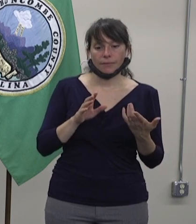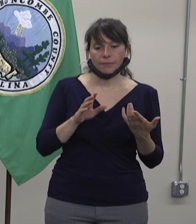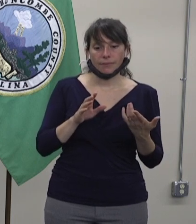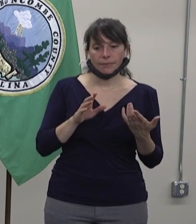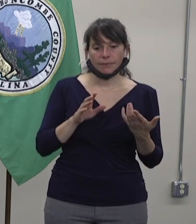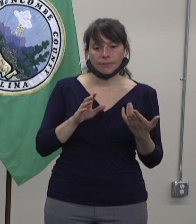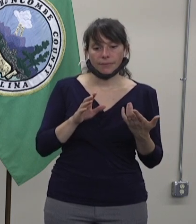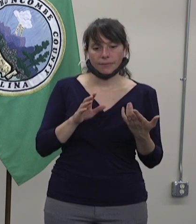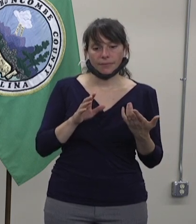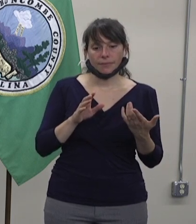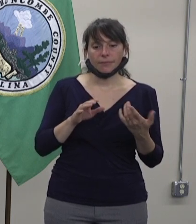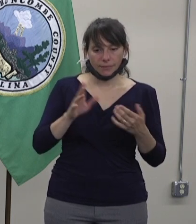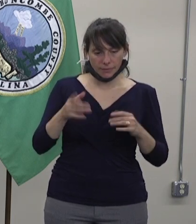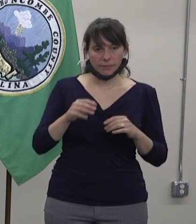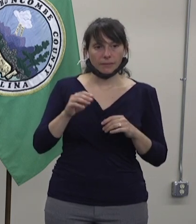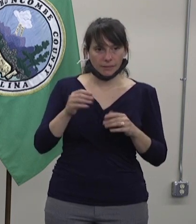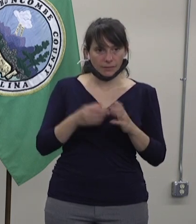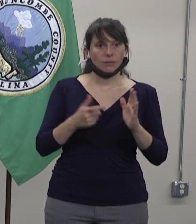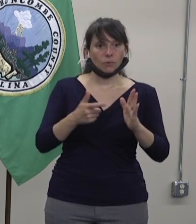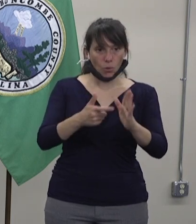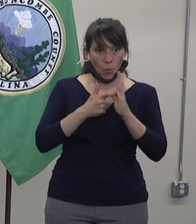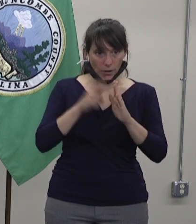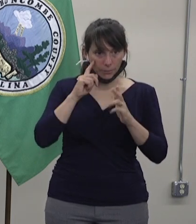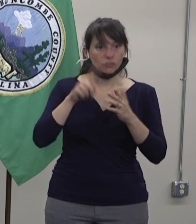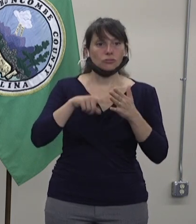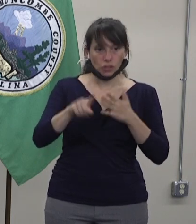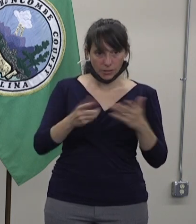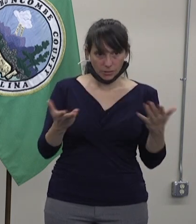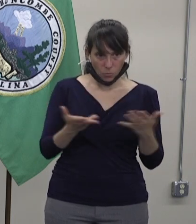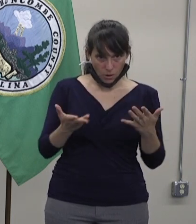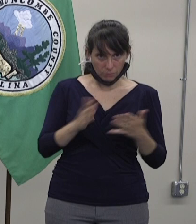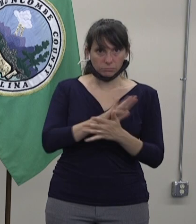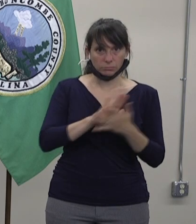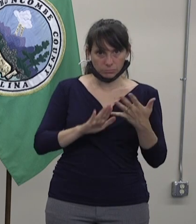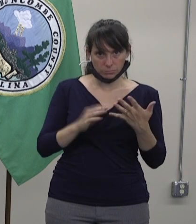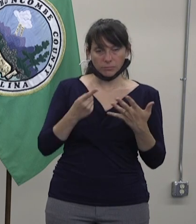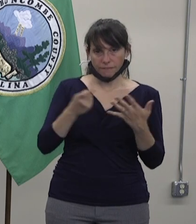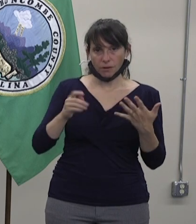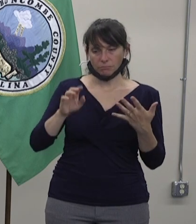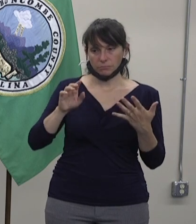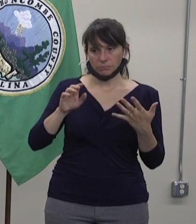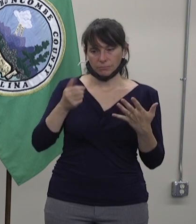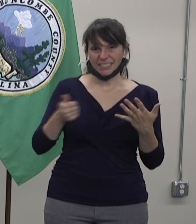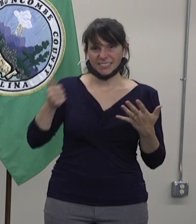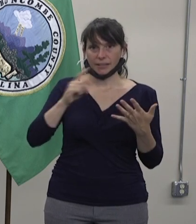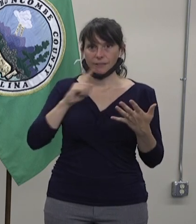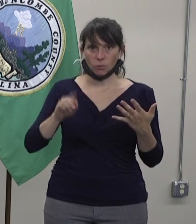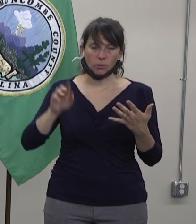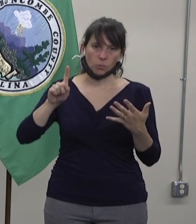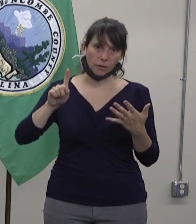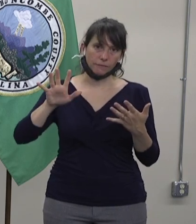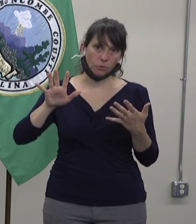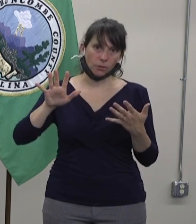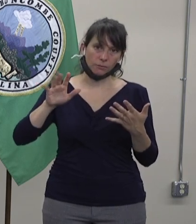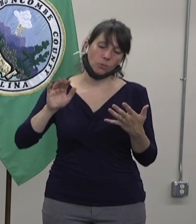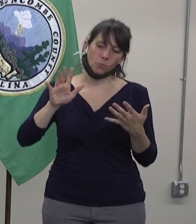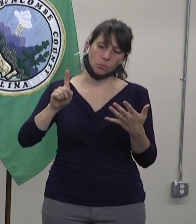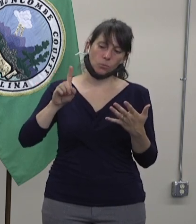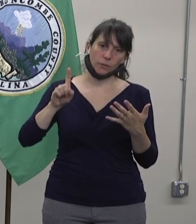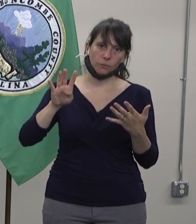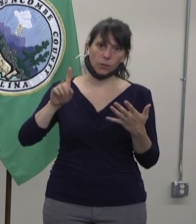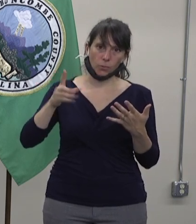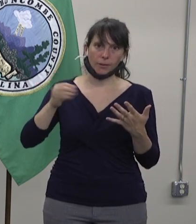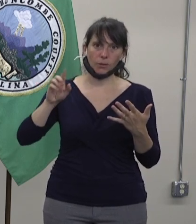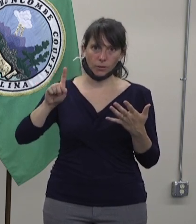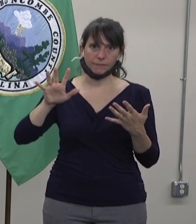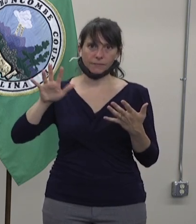come from Executive Orders number 141 and 153, as well as the North Carolina Department of Health and Human